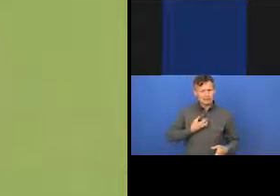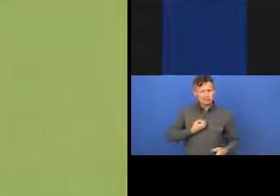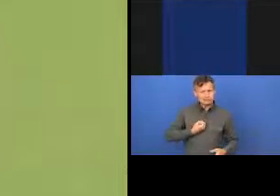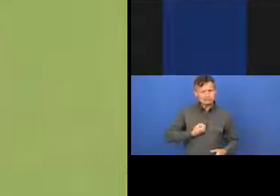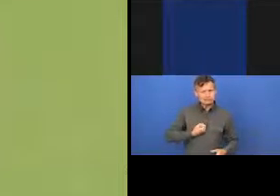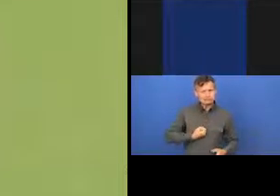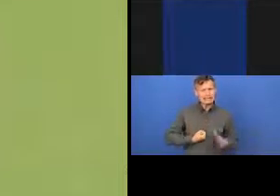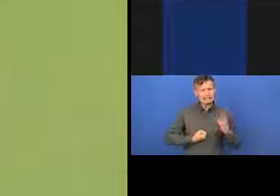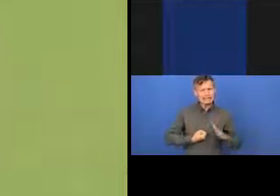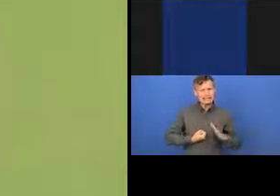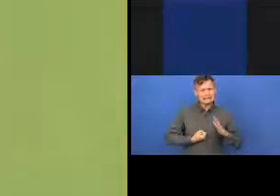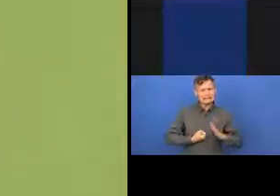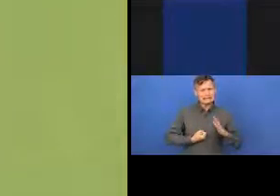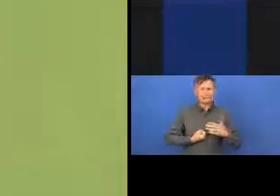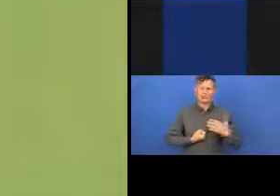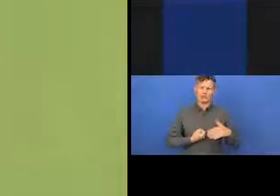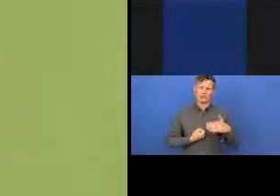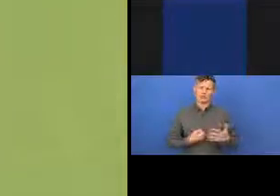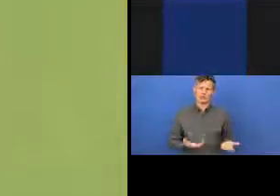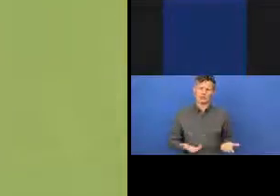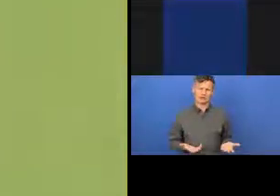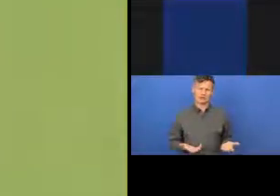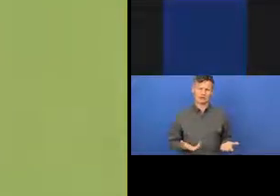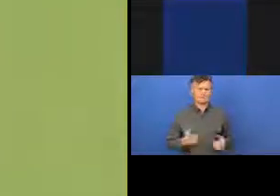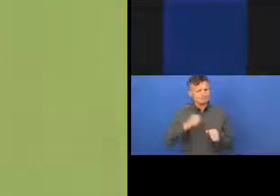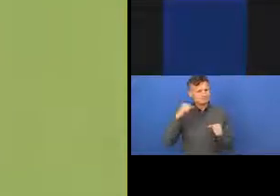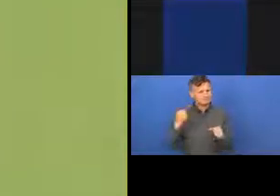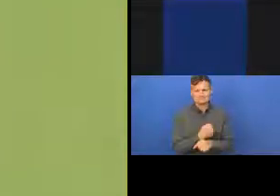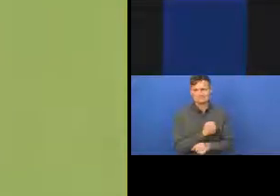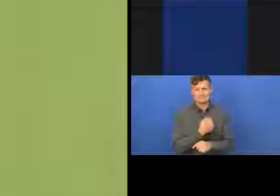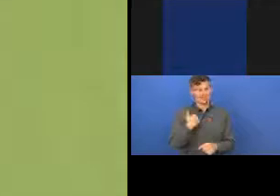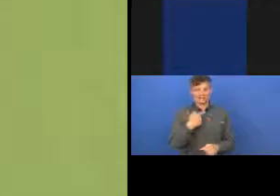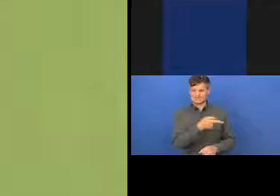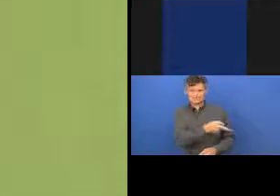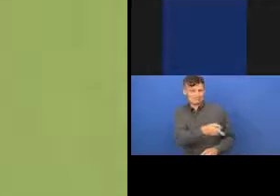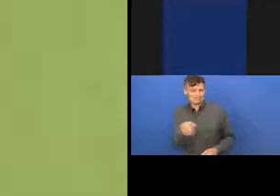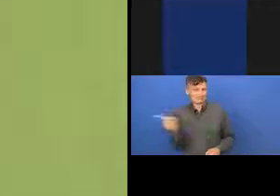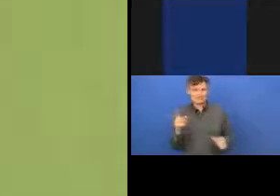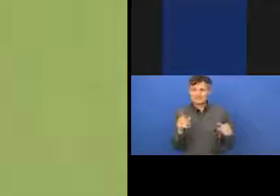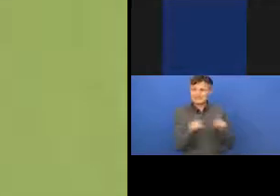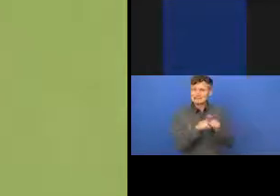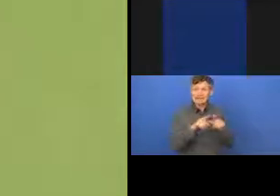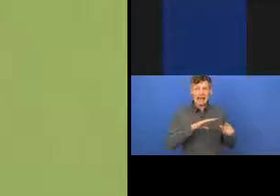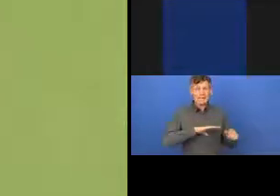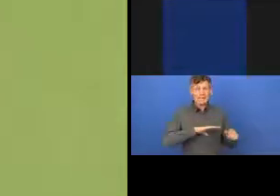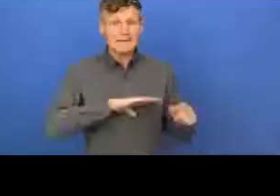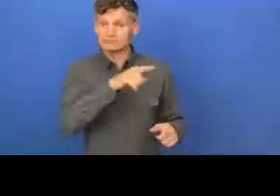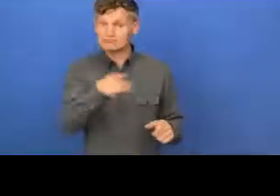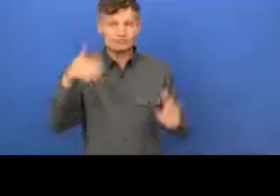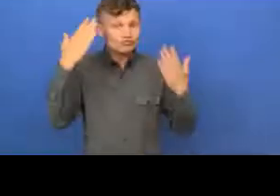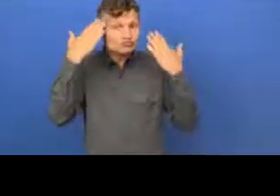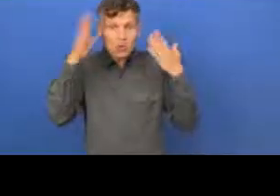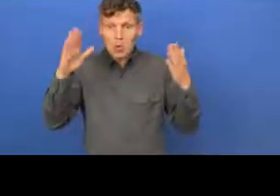Unfortunately, I remember my learners didn't know much about me and